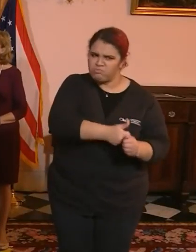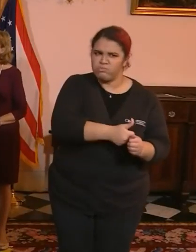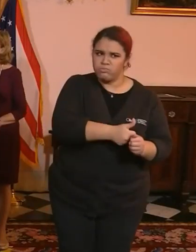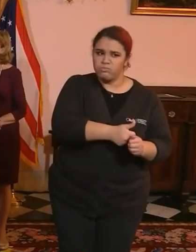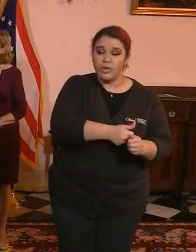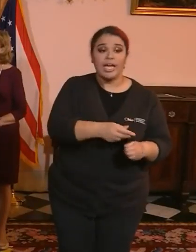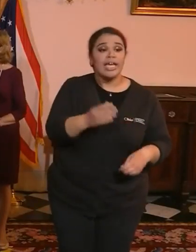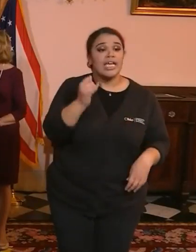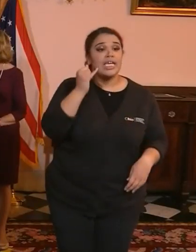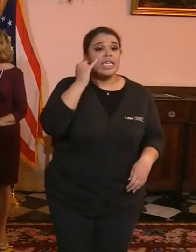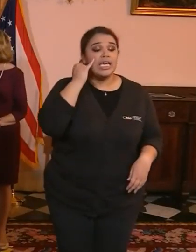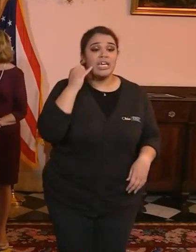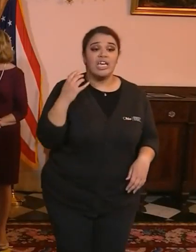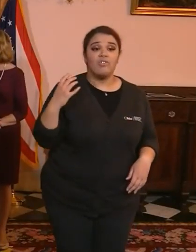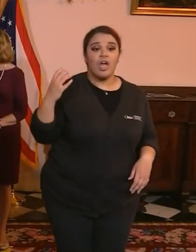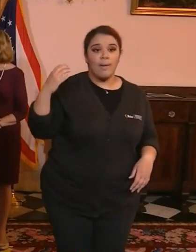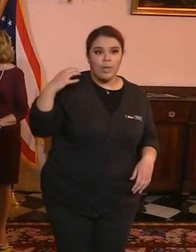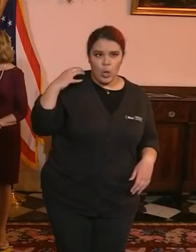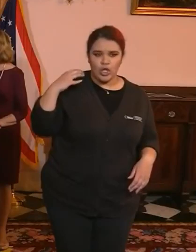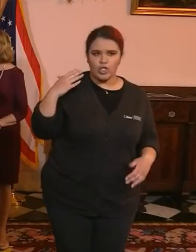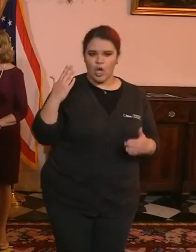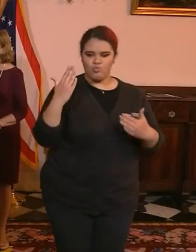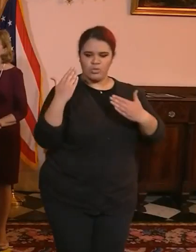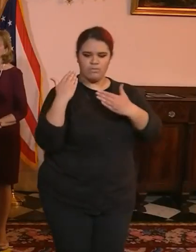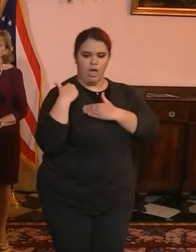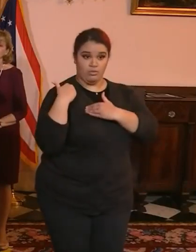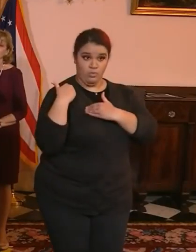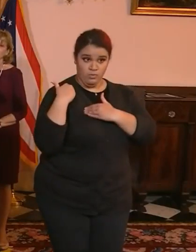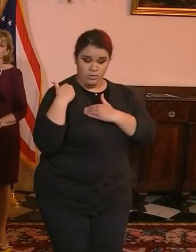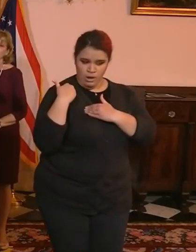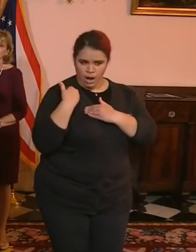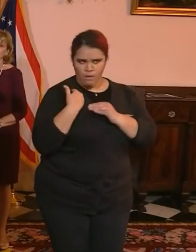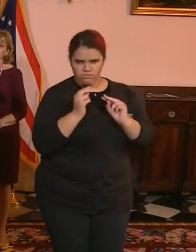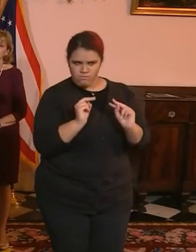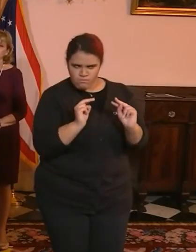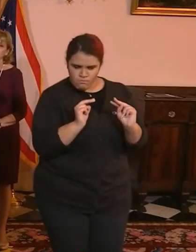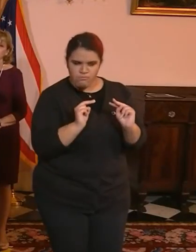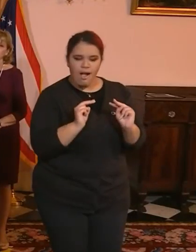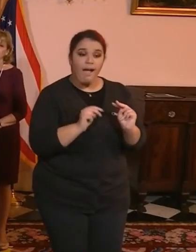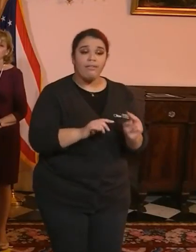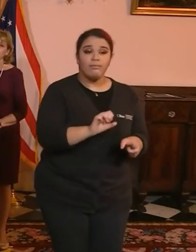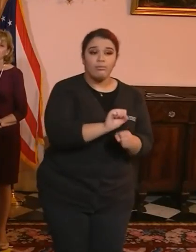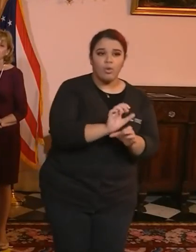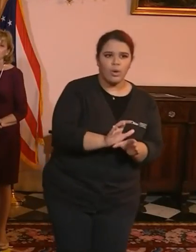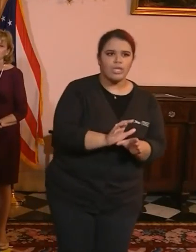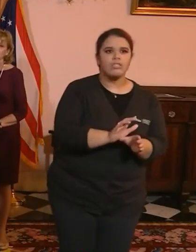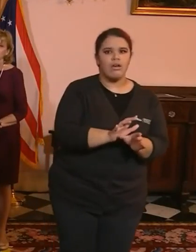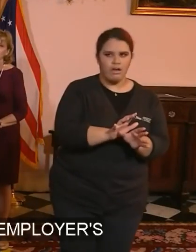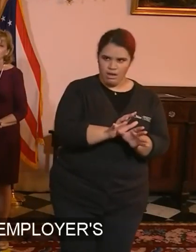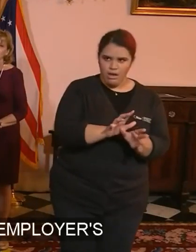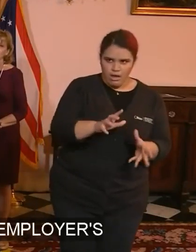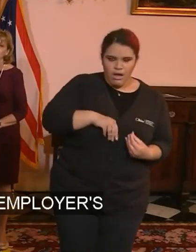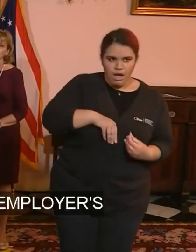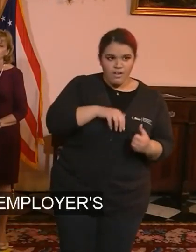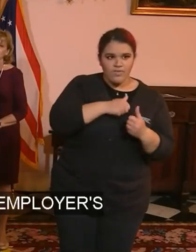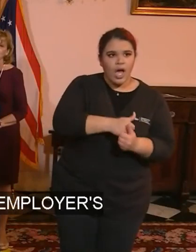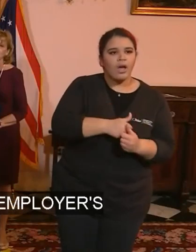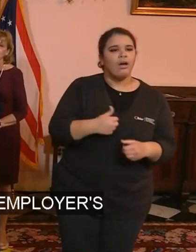of this state act responsibly, and their employees follow that guidance, we will get through this healthier and more economically